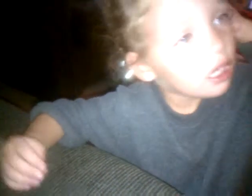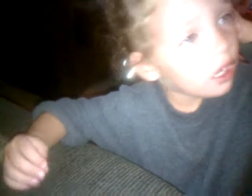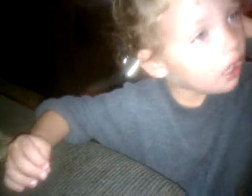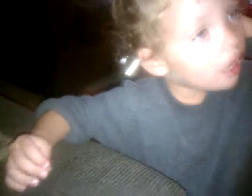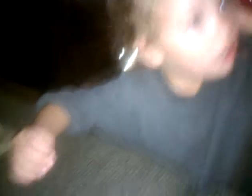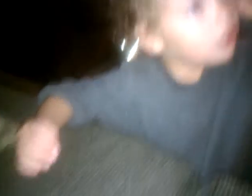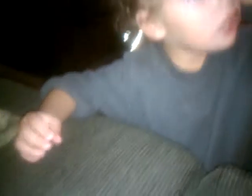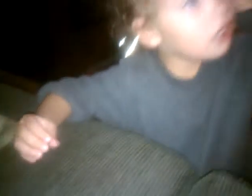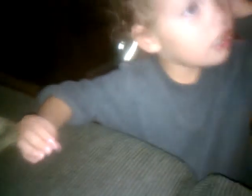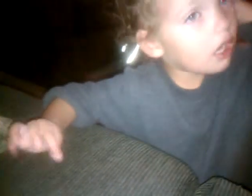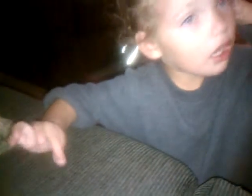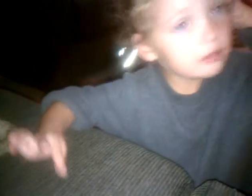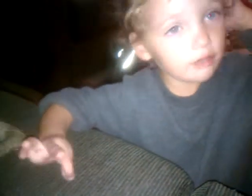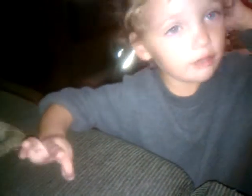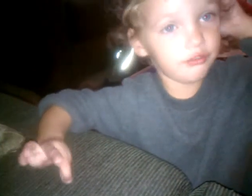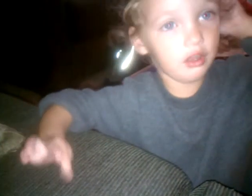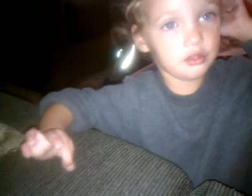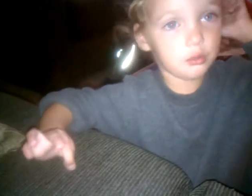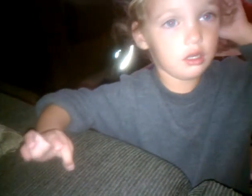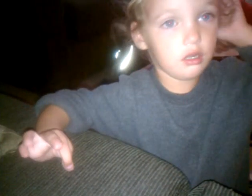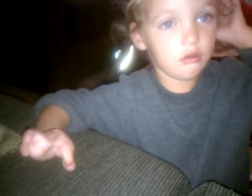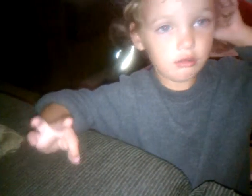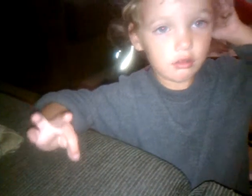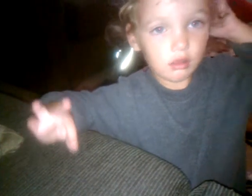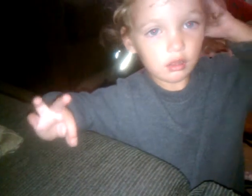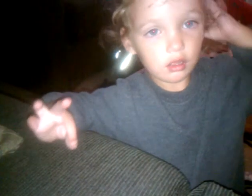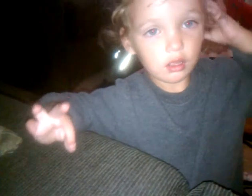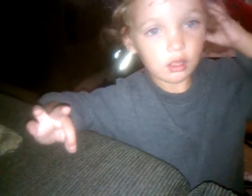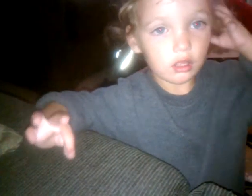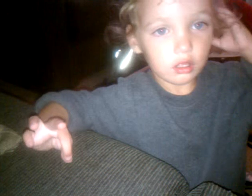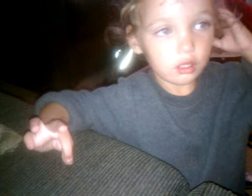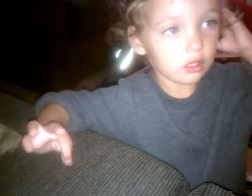okay. P, I'm going to find the letter. P, good. Q,